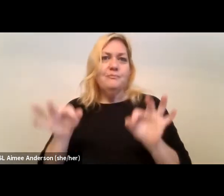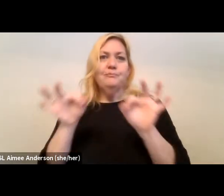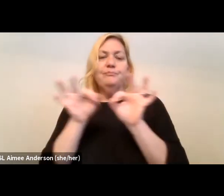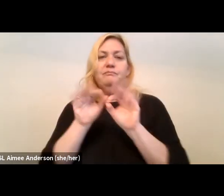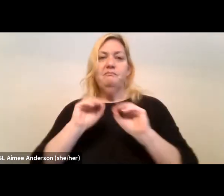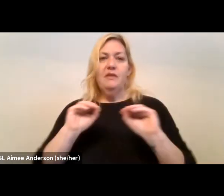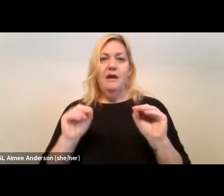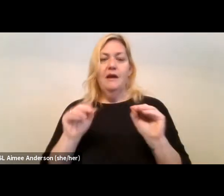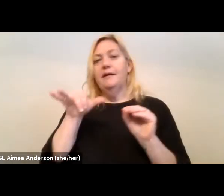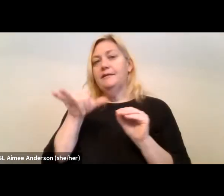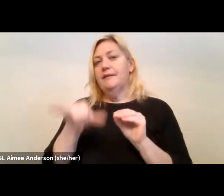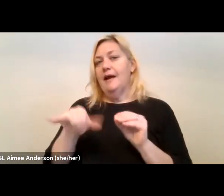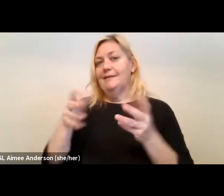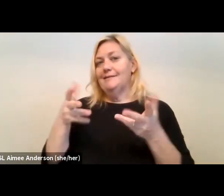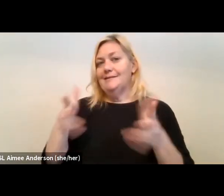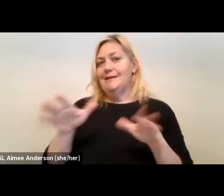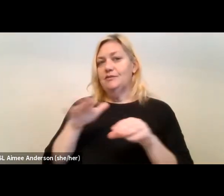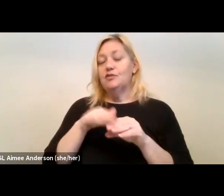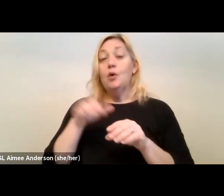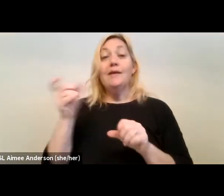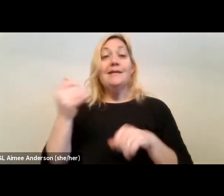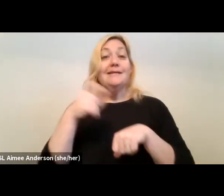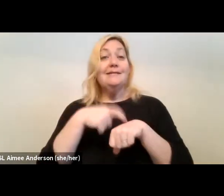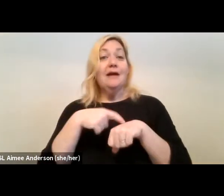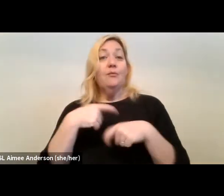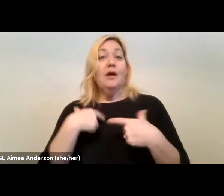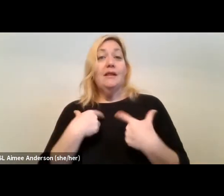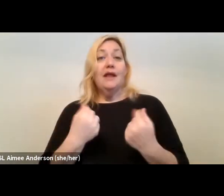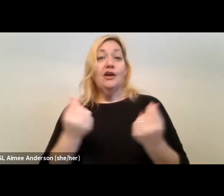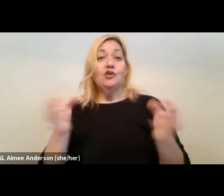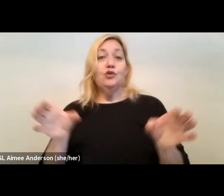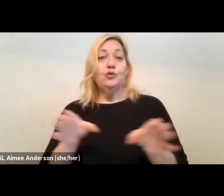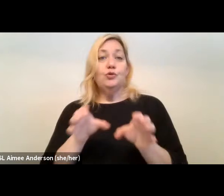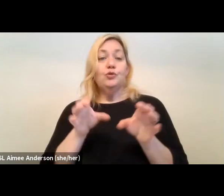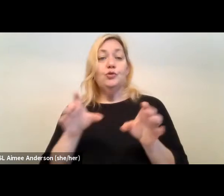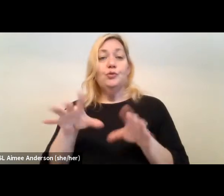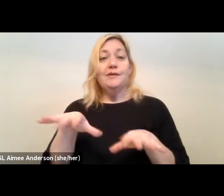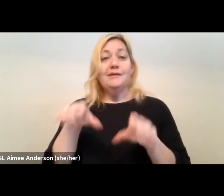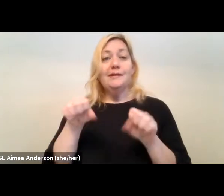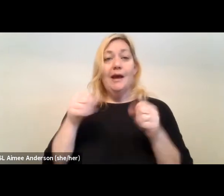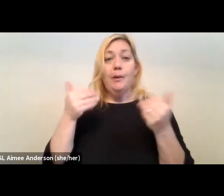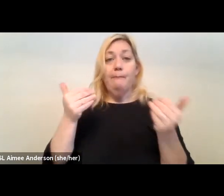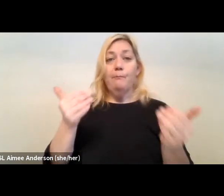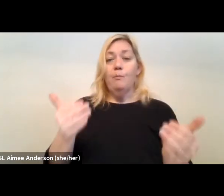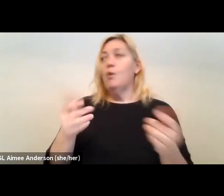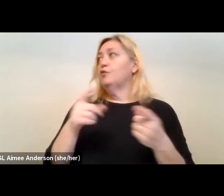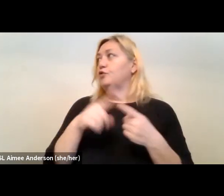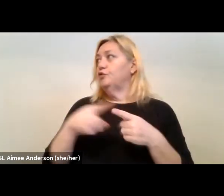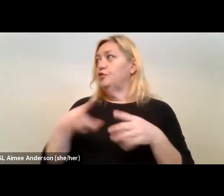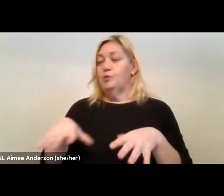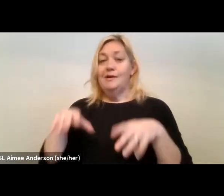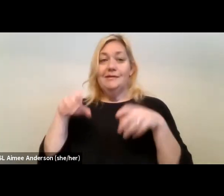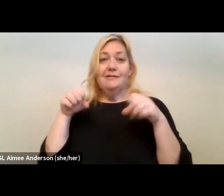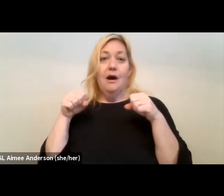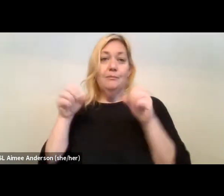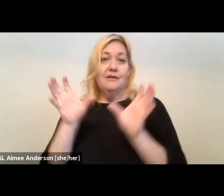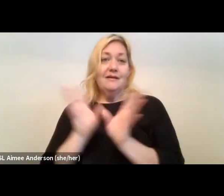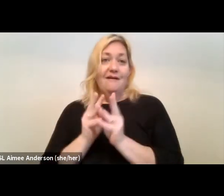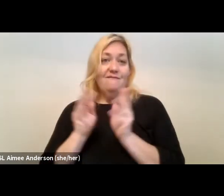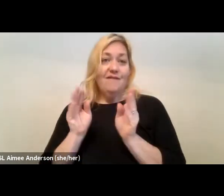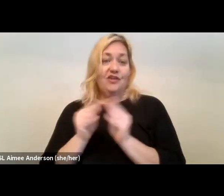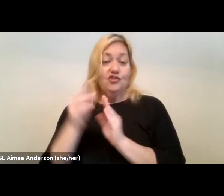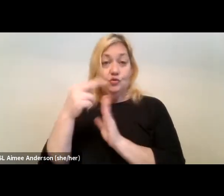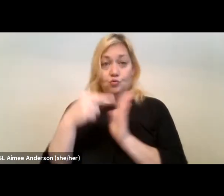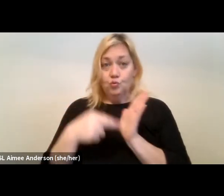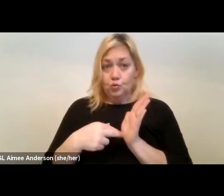on. So at this time, what I would like to do is take a motion to adopt the convention